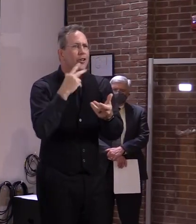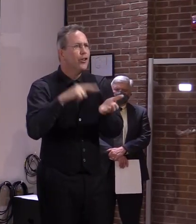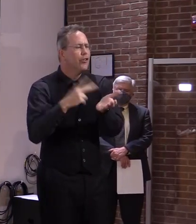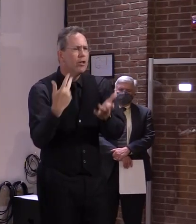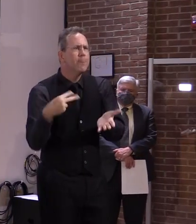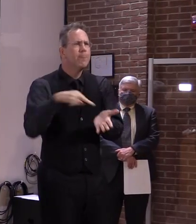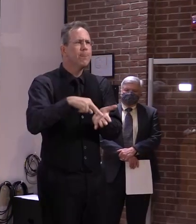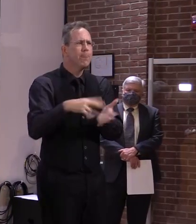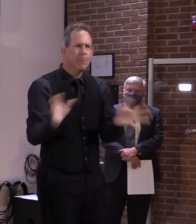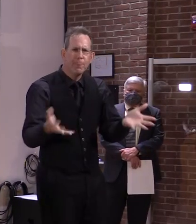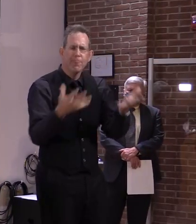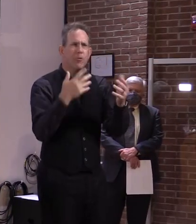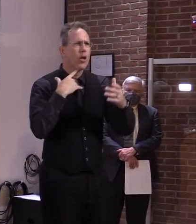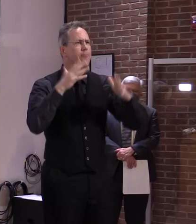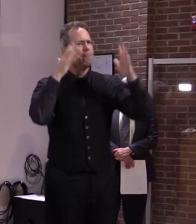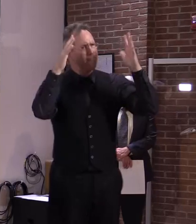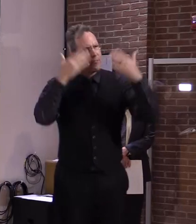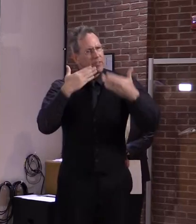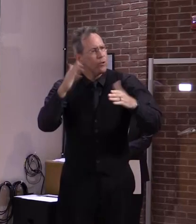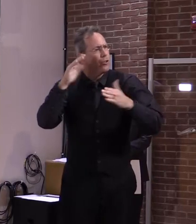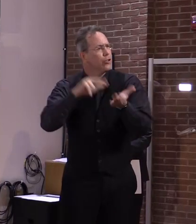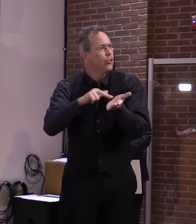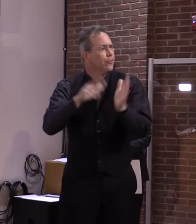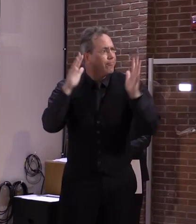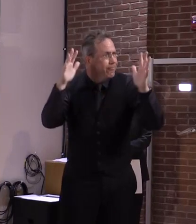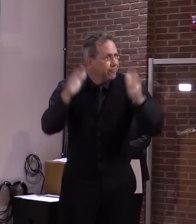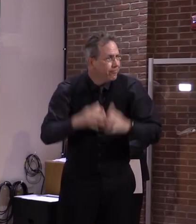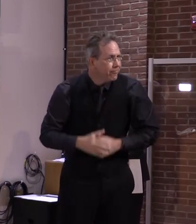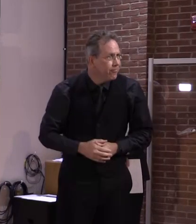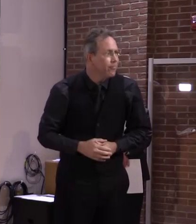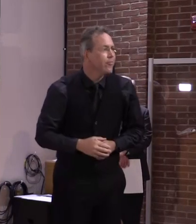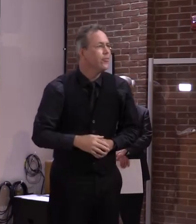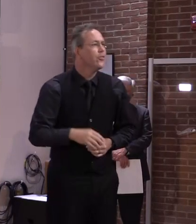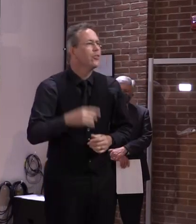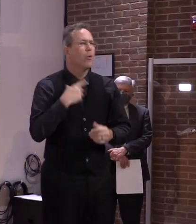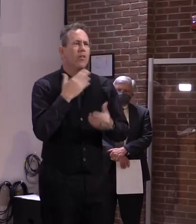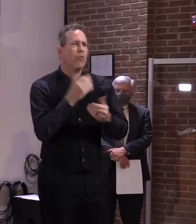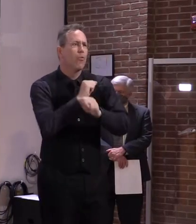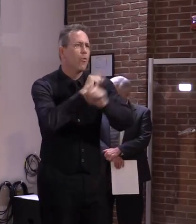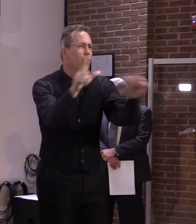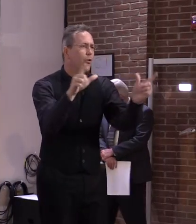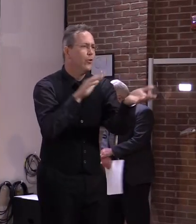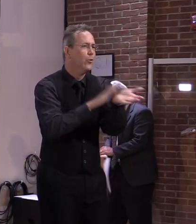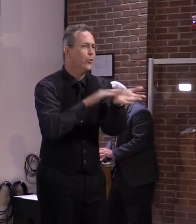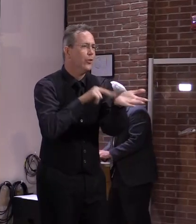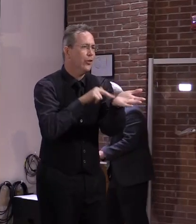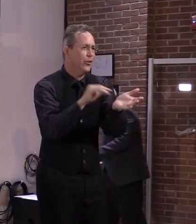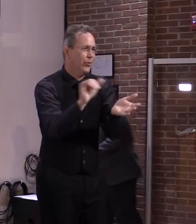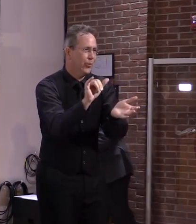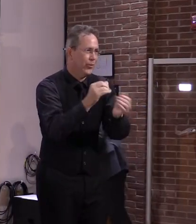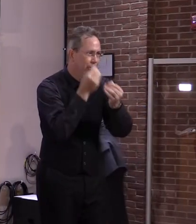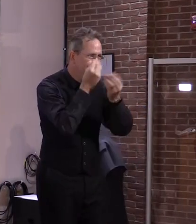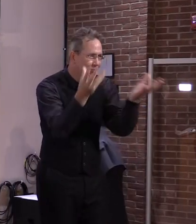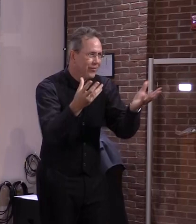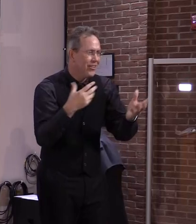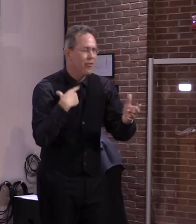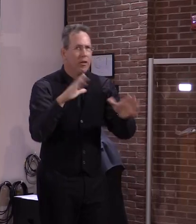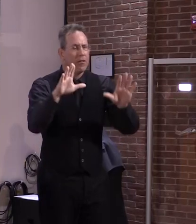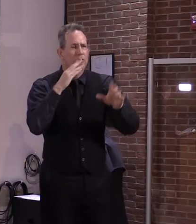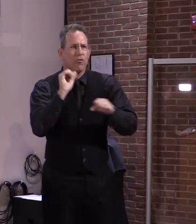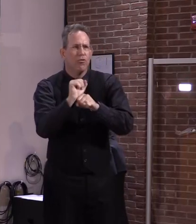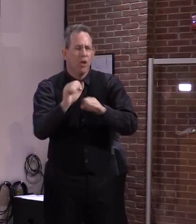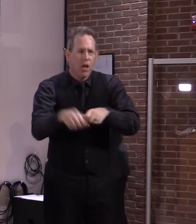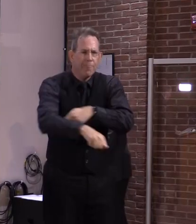this pandemic. The role of the school nurse is a very complex one, and our Vermont school nurses are a tremendously talented group who deserve our